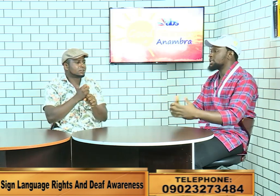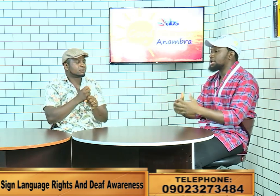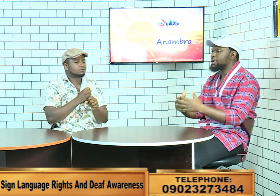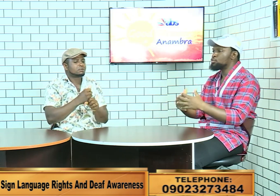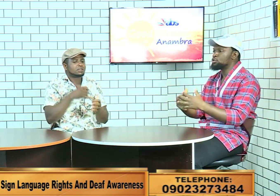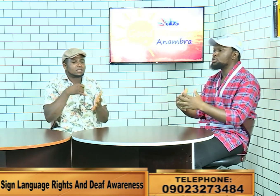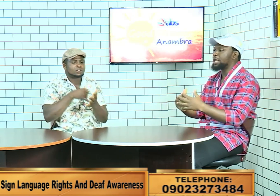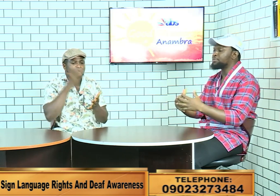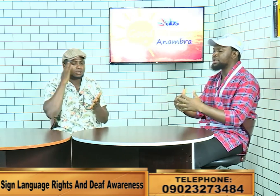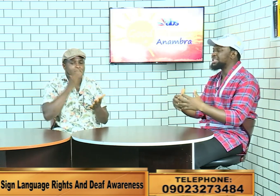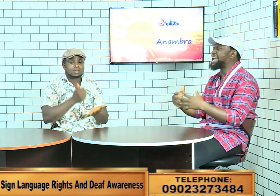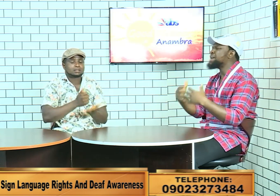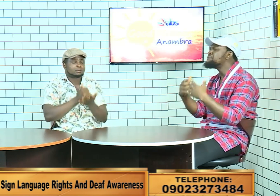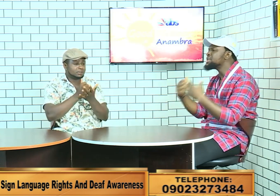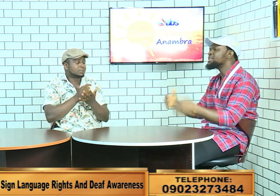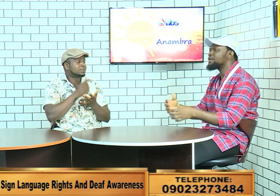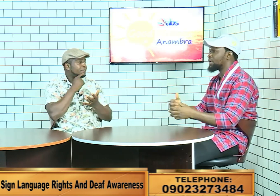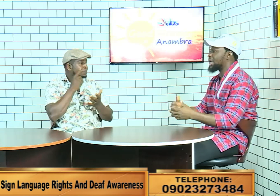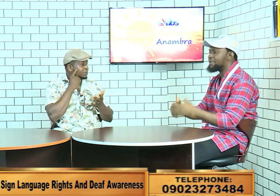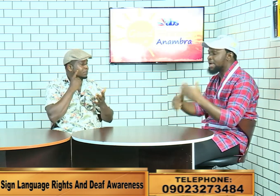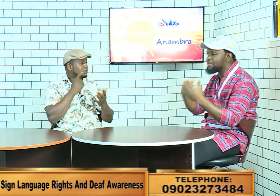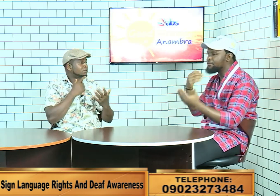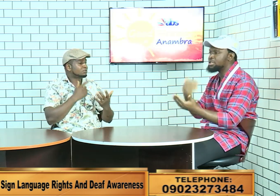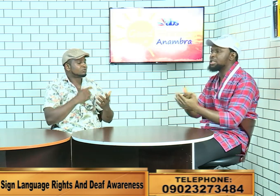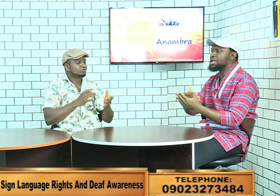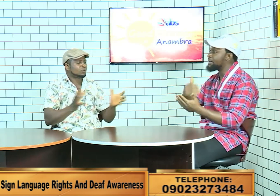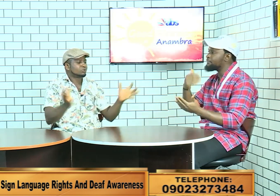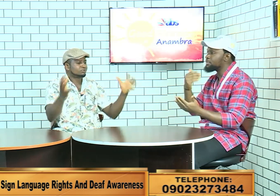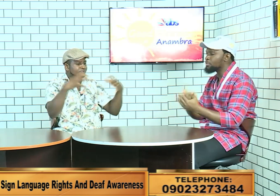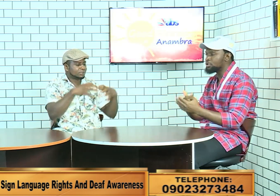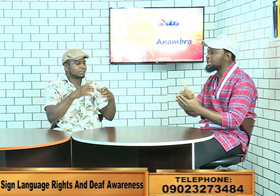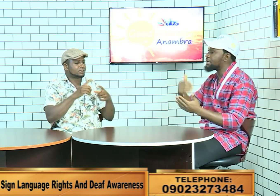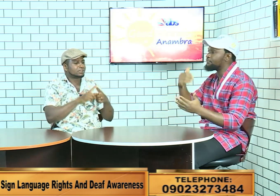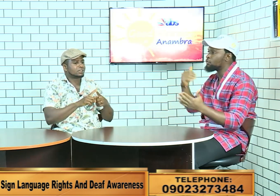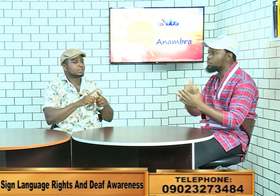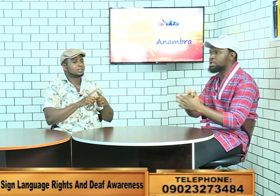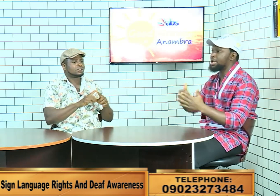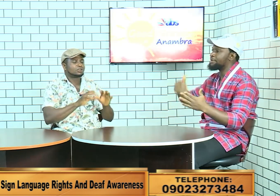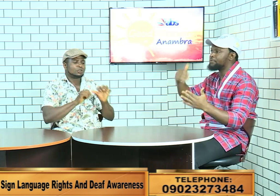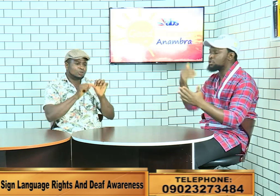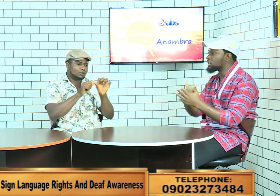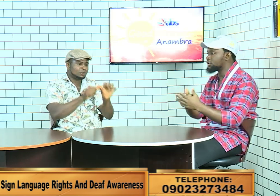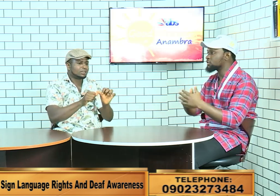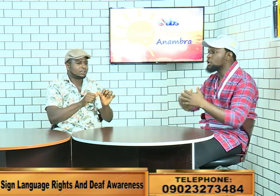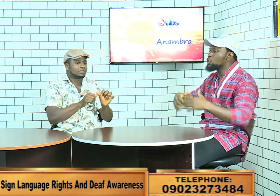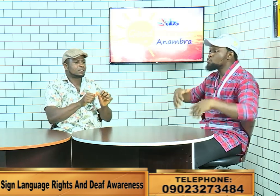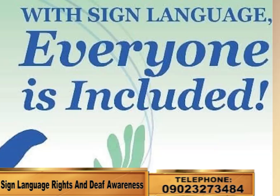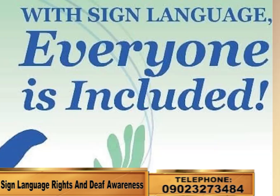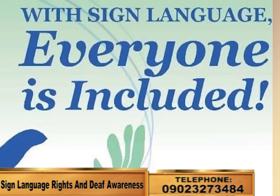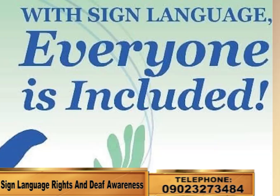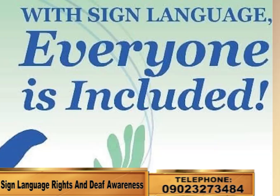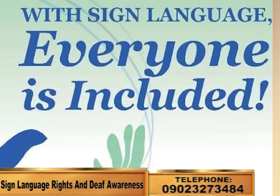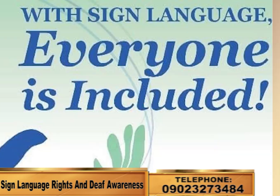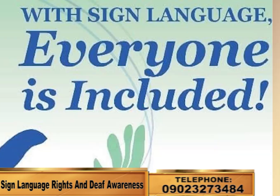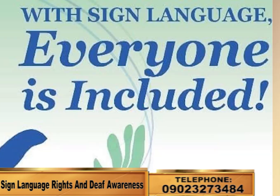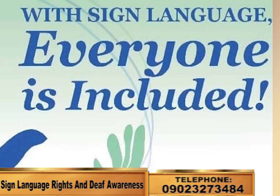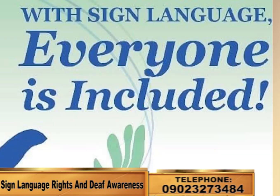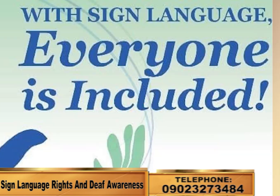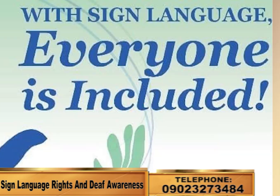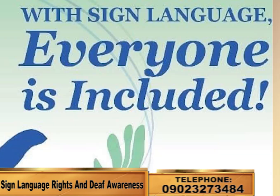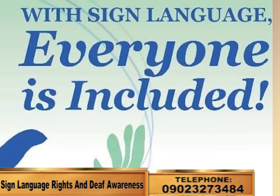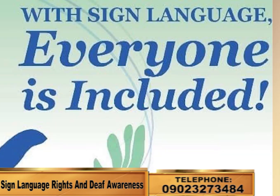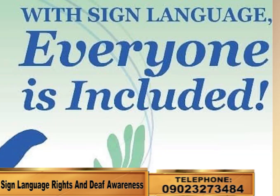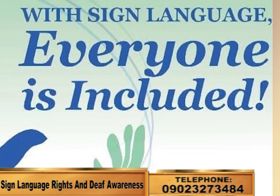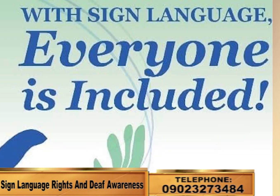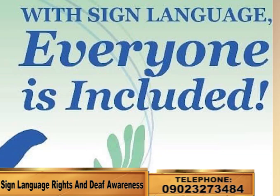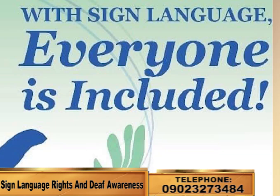advocacy. We do the advocacy every day of our life, every day, every month, every week, every second. We make that awareness.